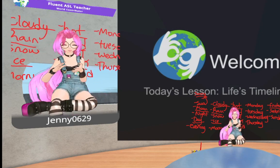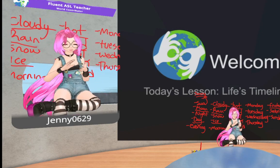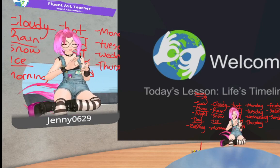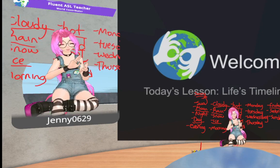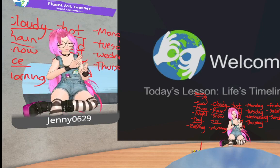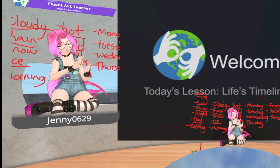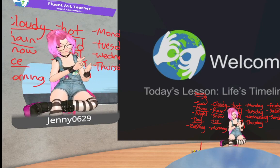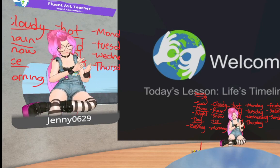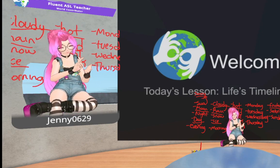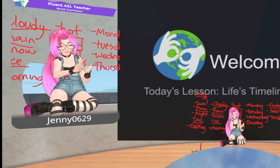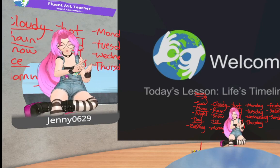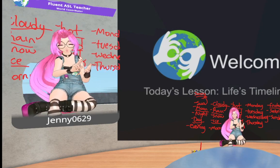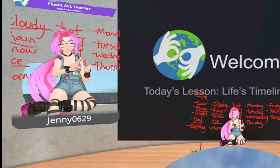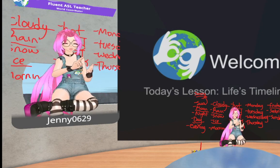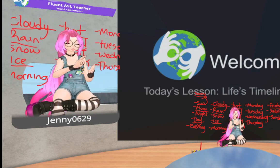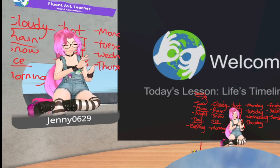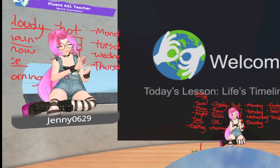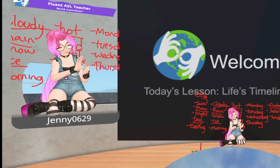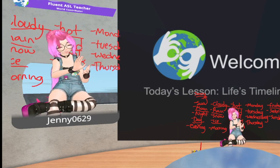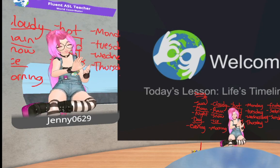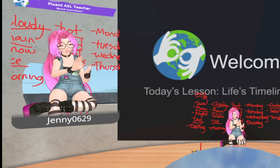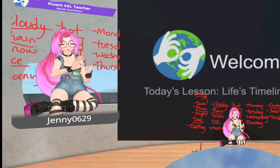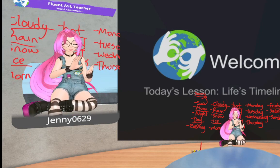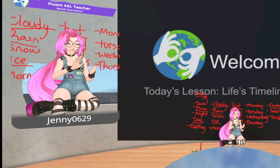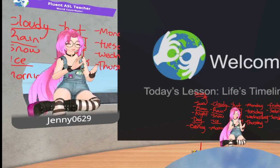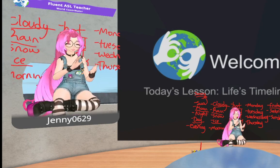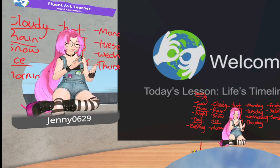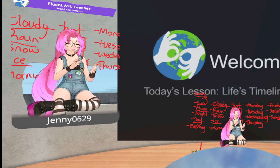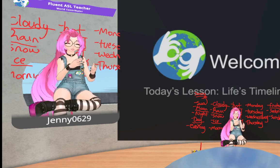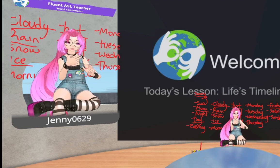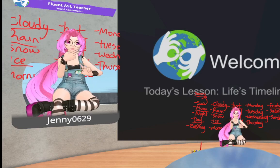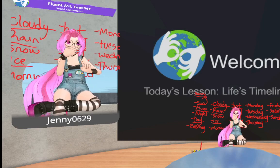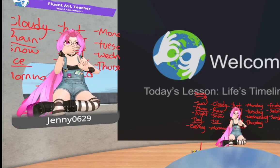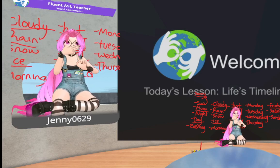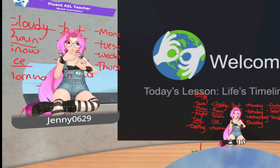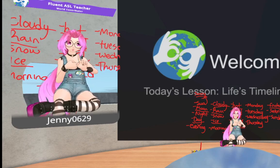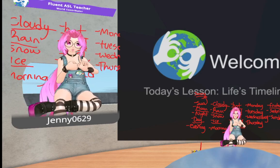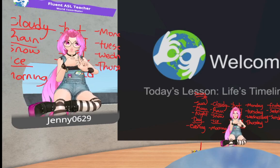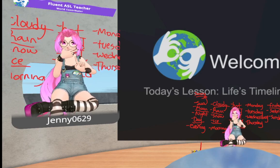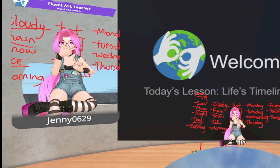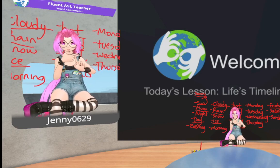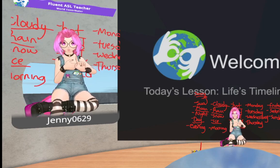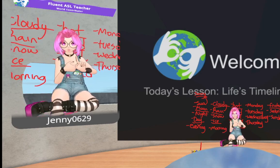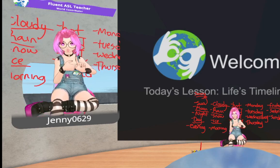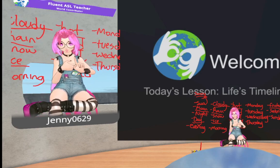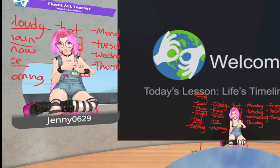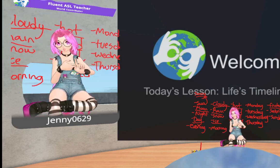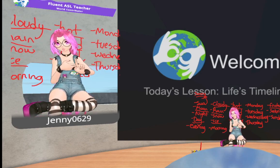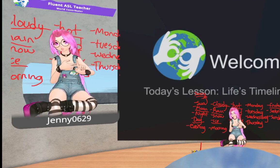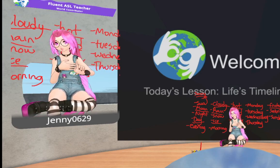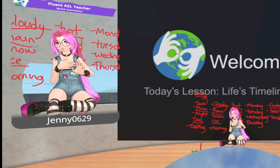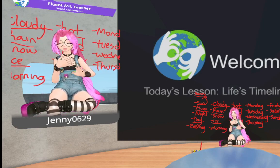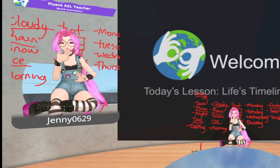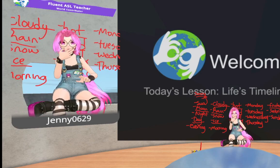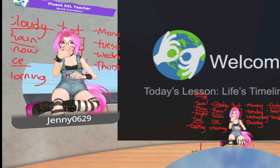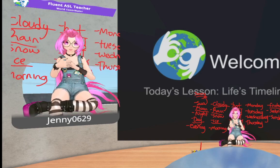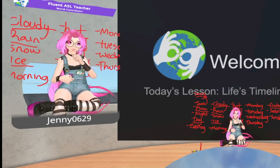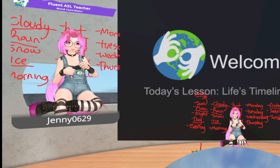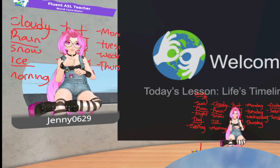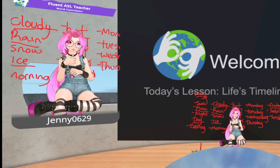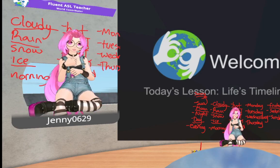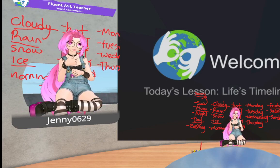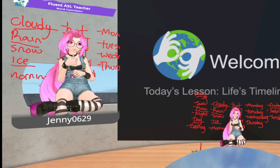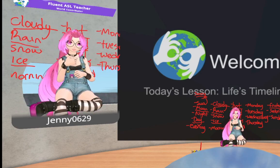of things. 2 weeks, 5 weeks, 2 months, 3 months,